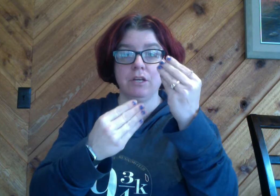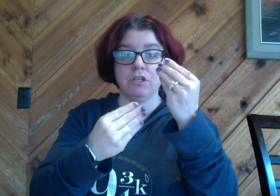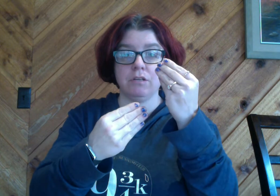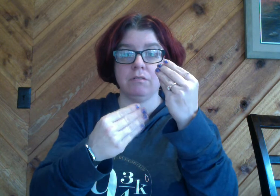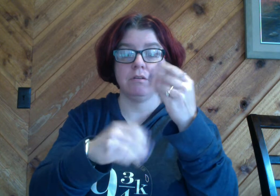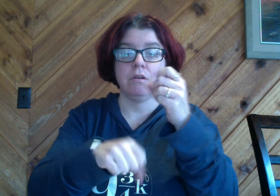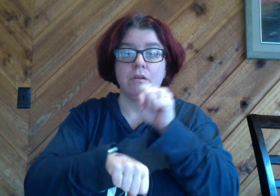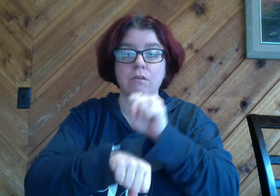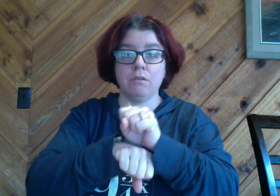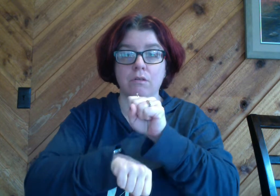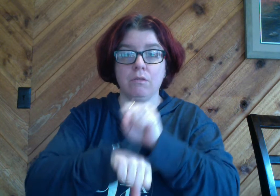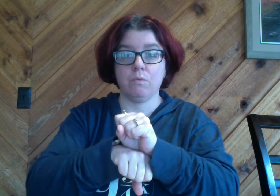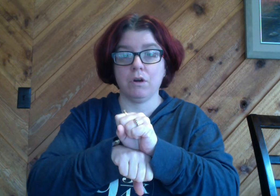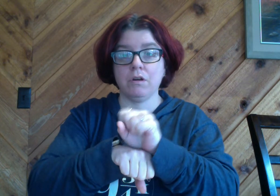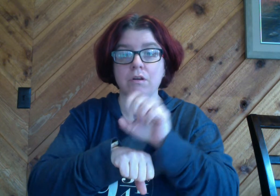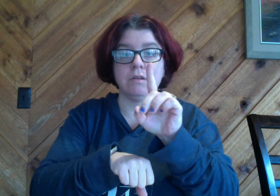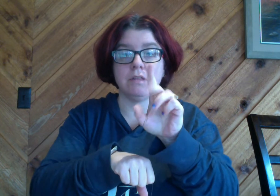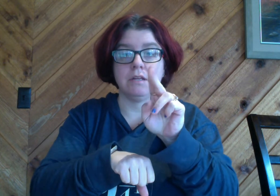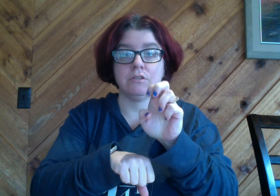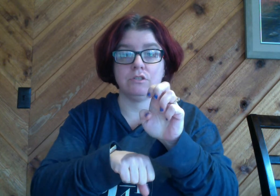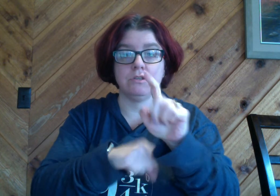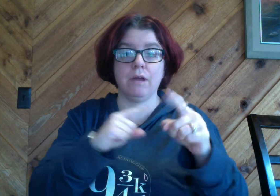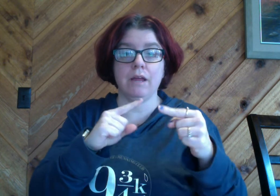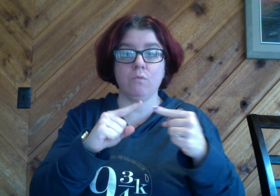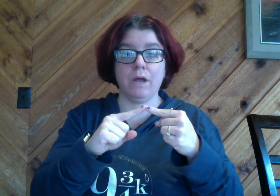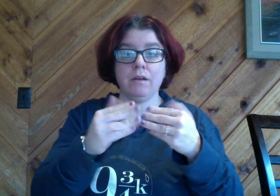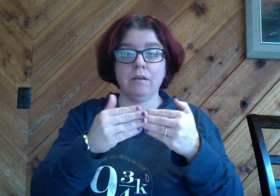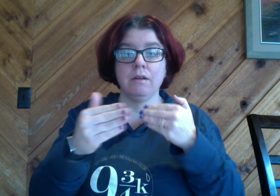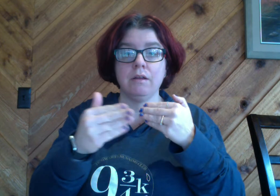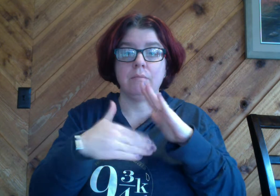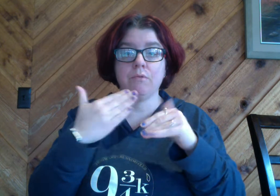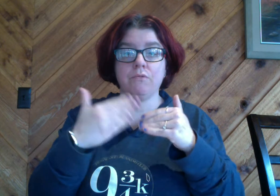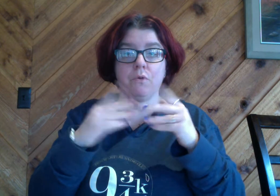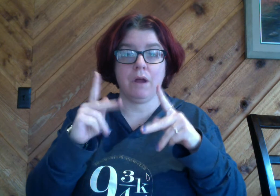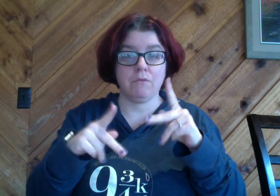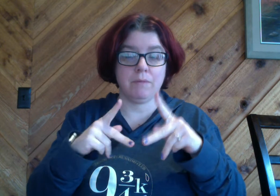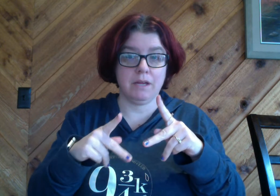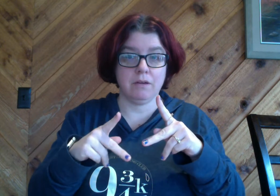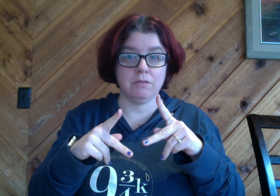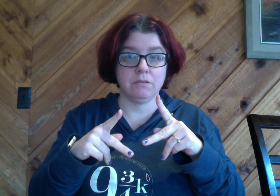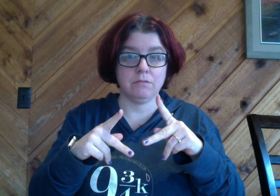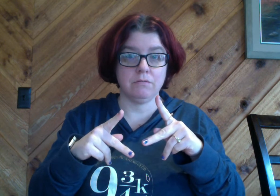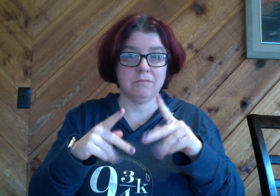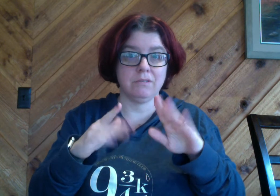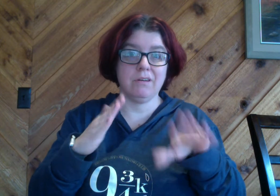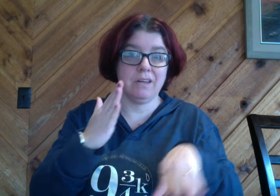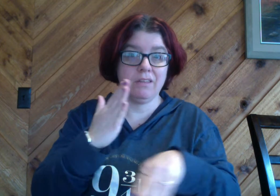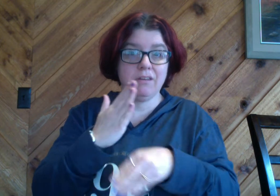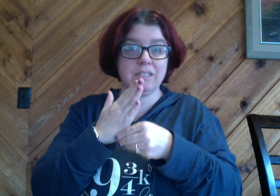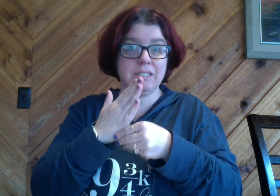information, the work that is due and when, before everybody else. So another